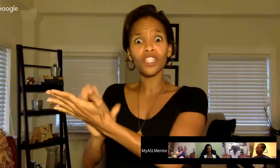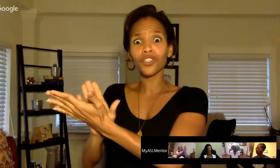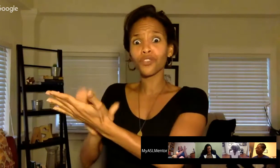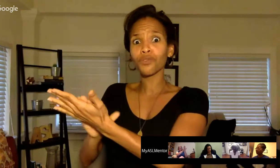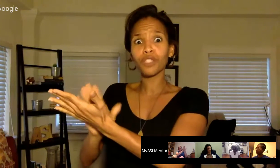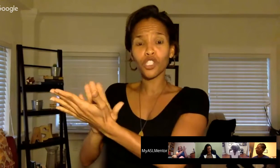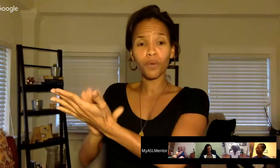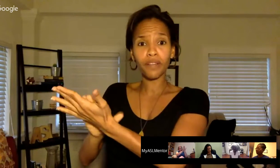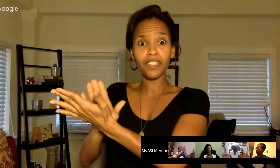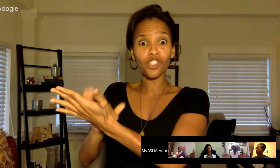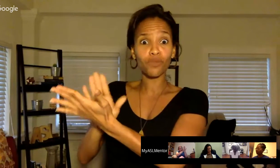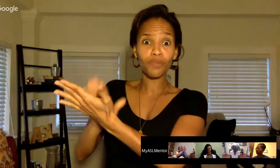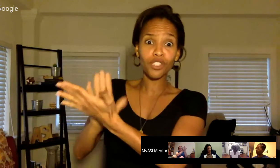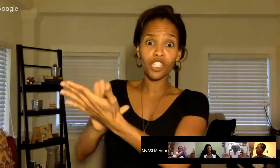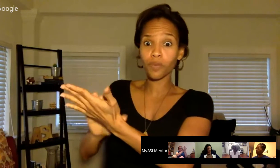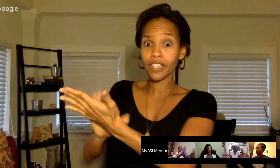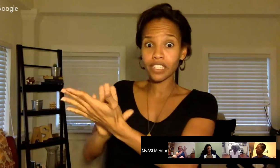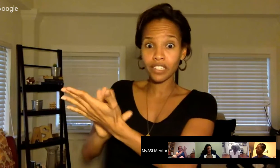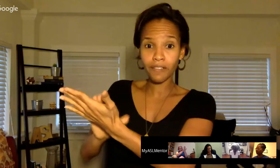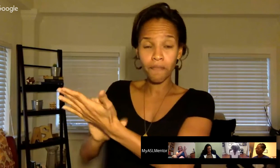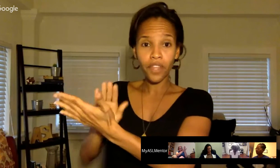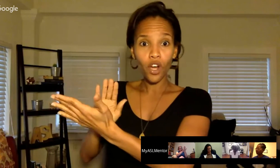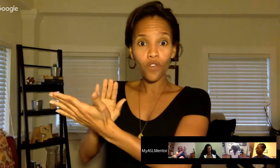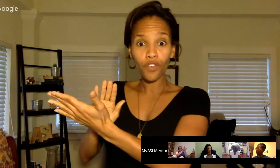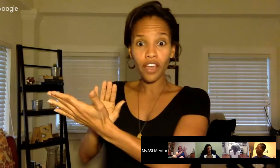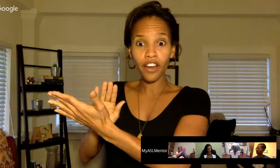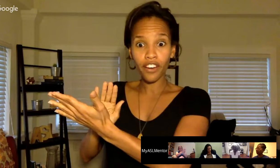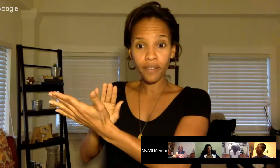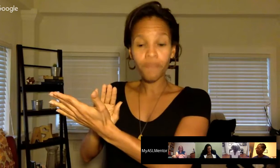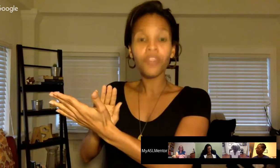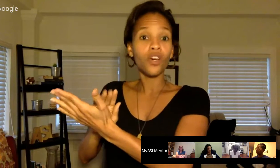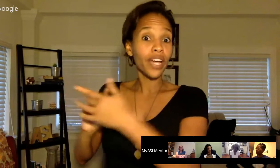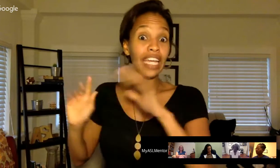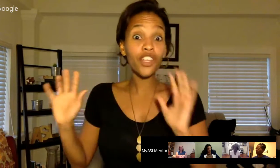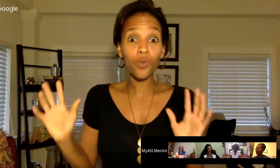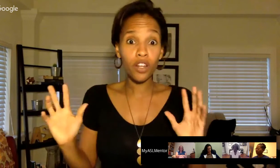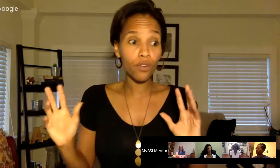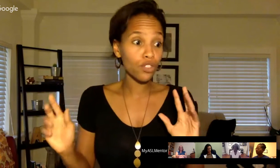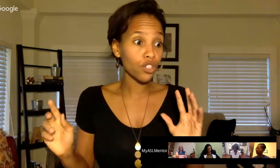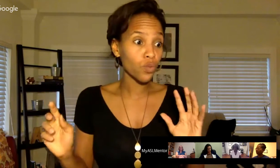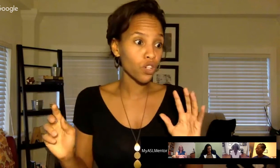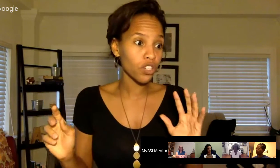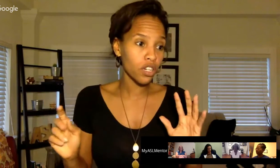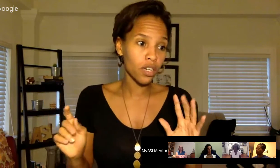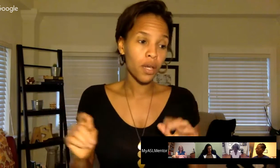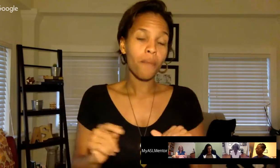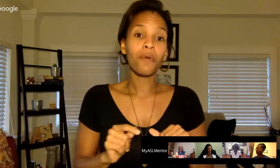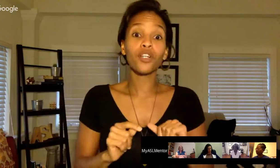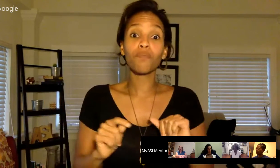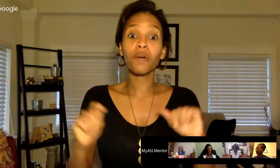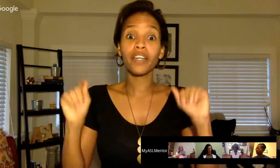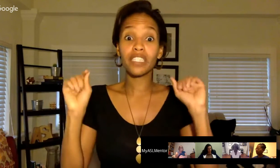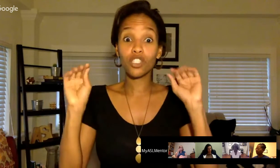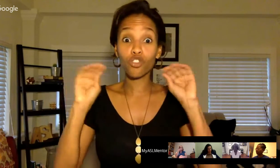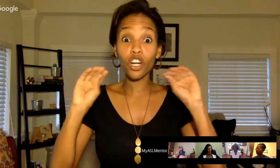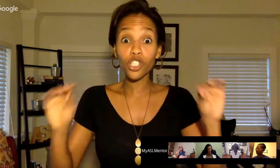you, only you, Mr. or Mrs. President, over there. Okay, either one of those could work.